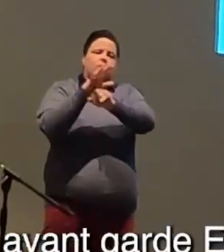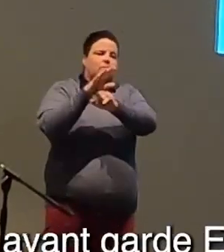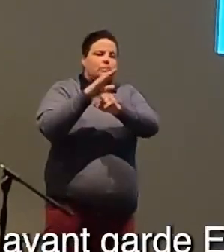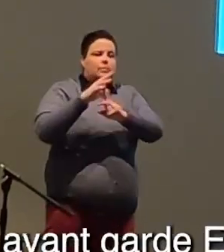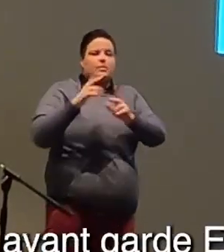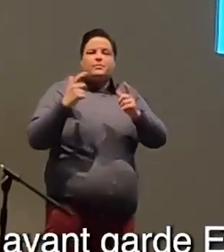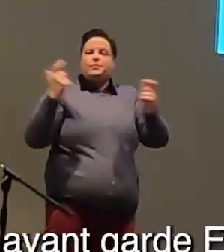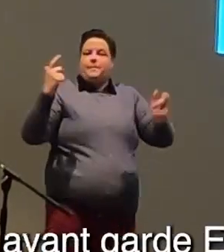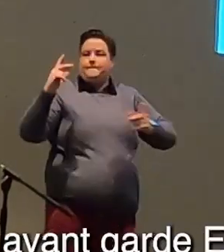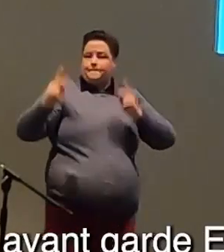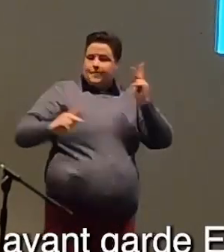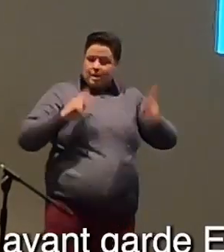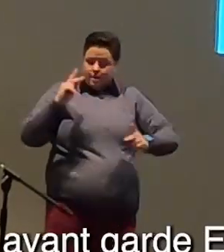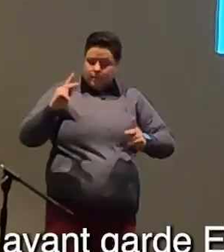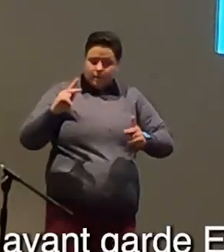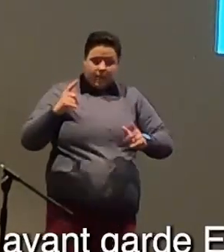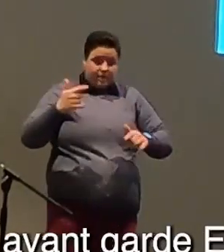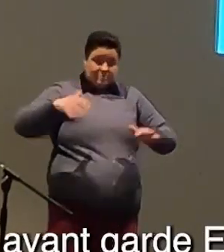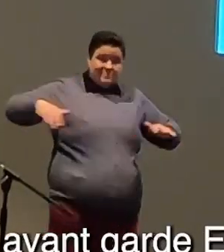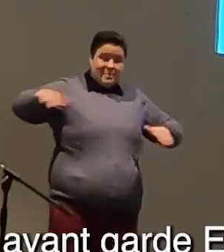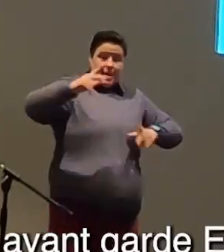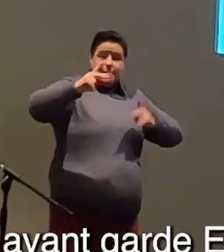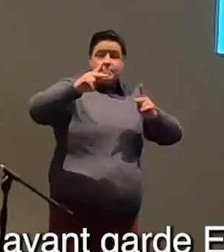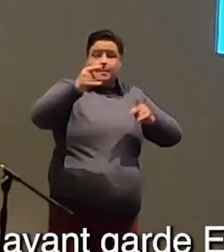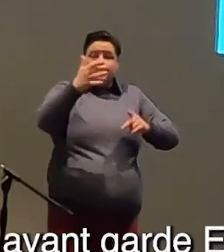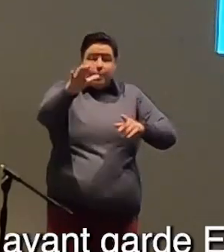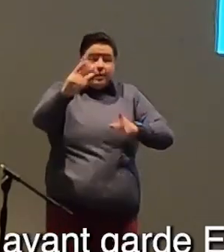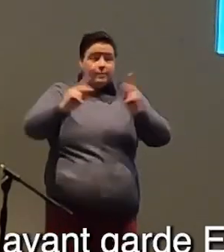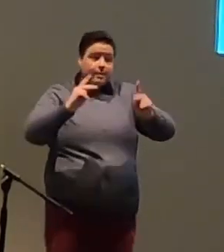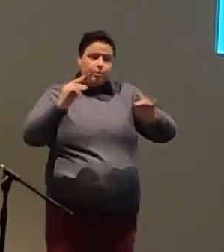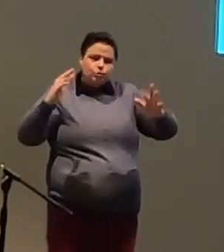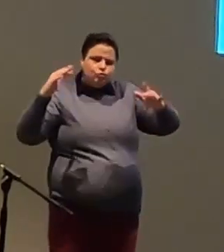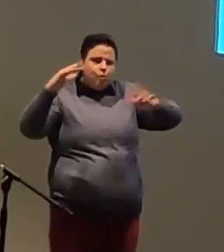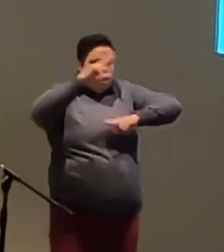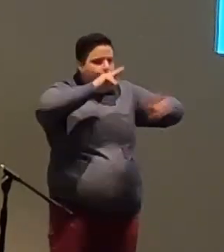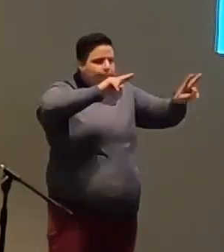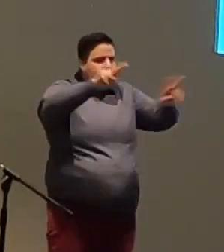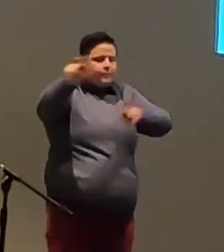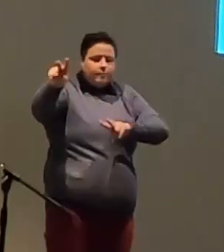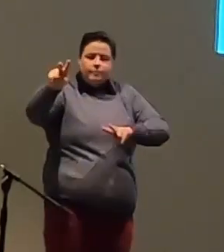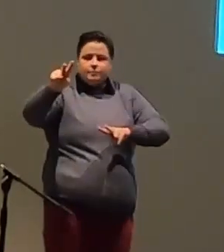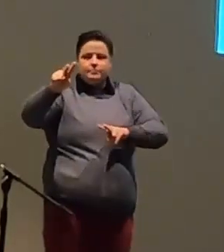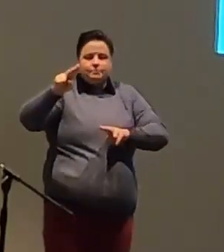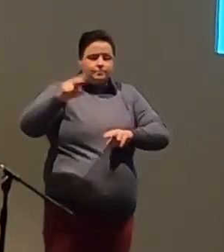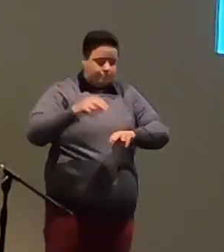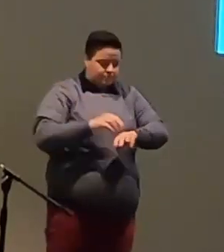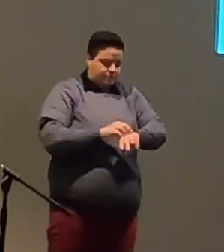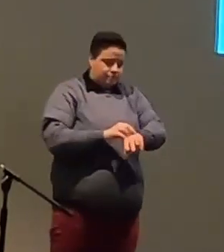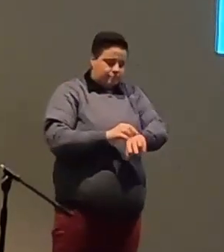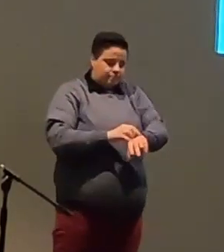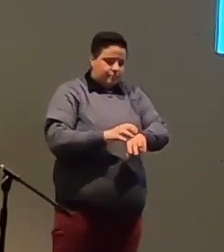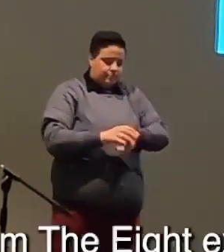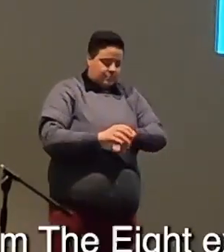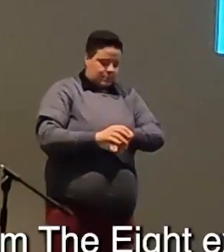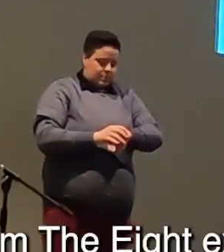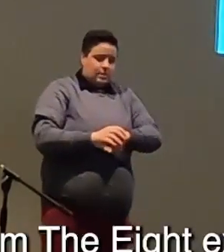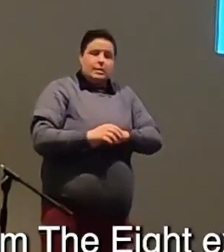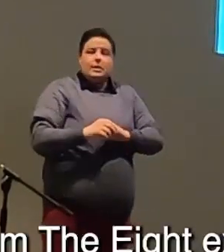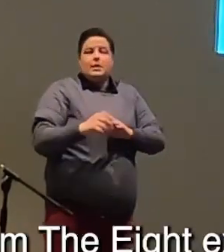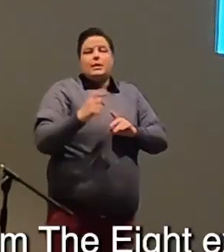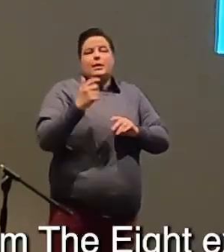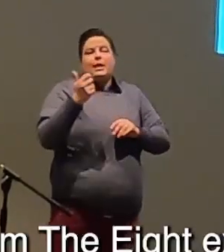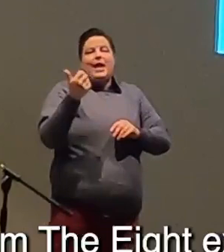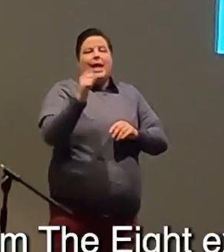to avant-garde European and American artists. And despite any backlash that they got from the